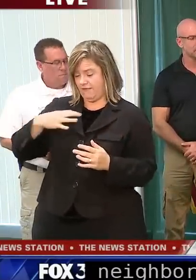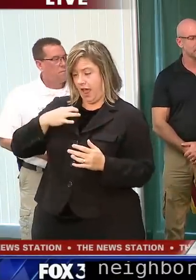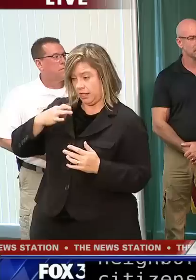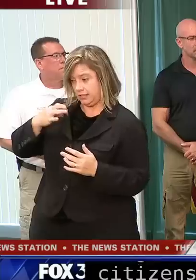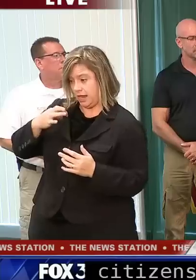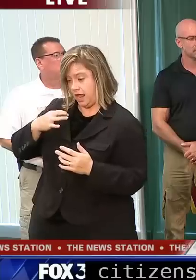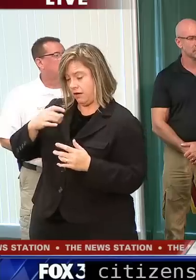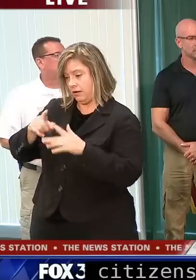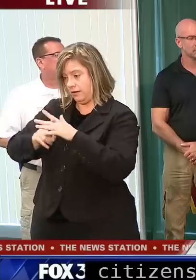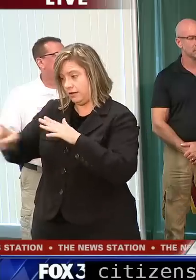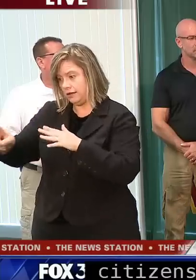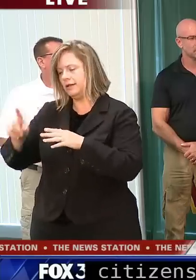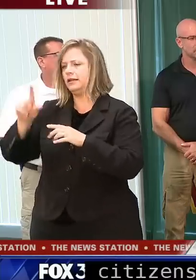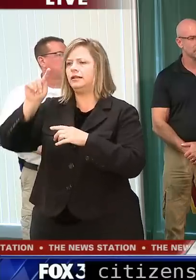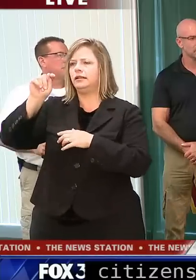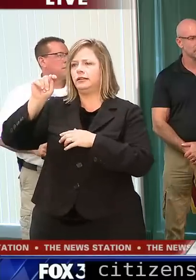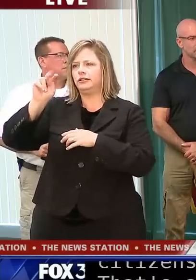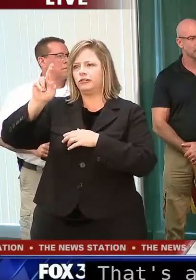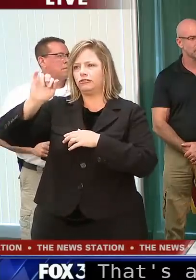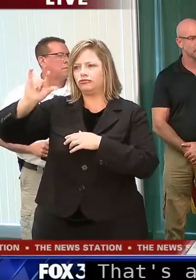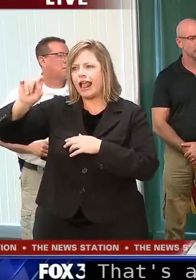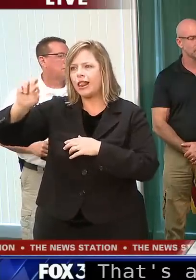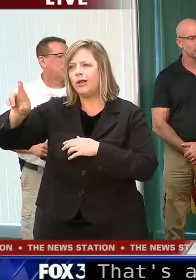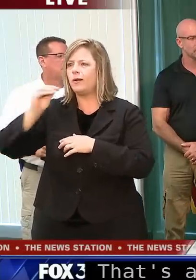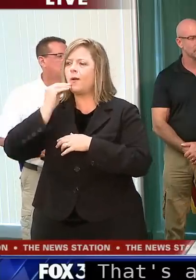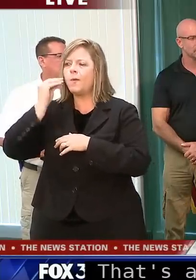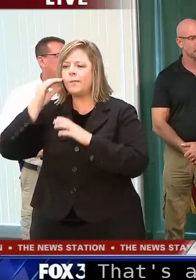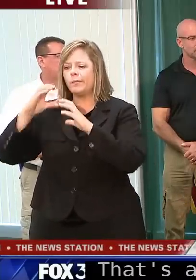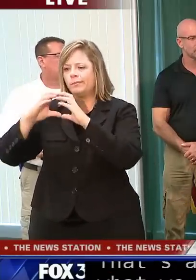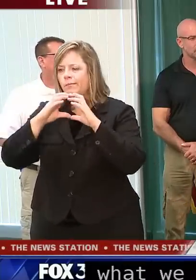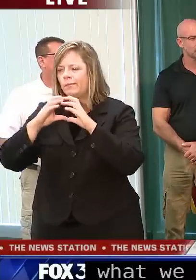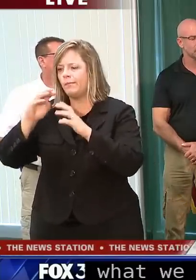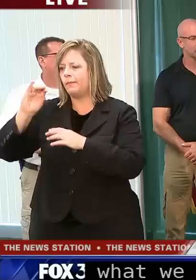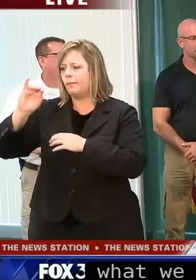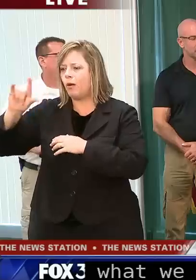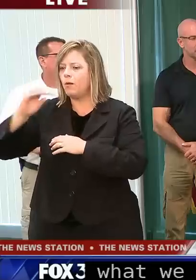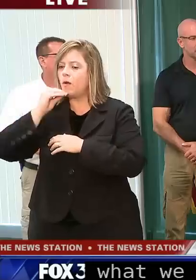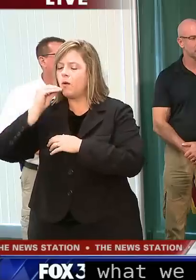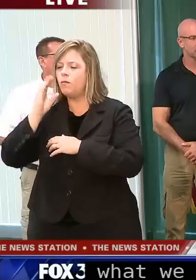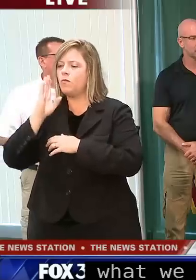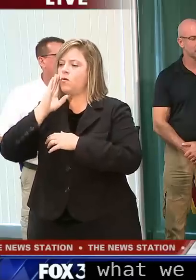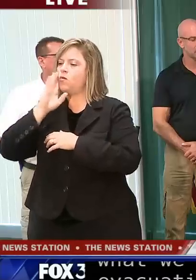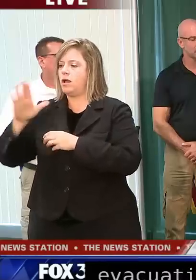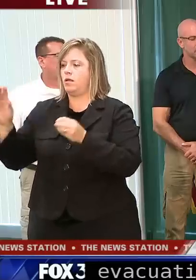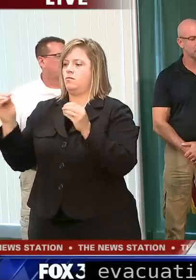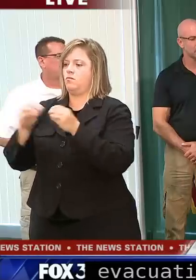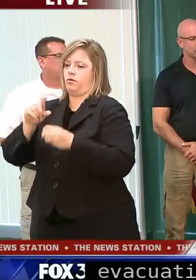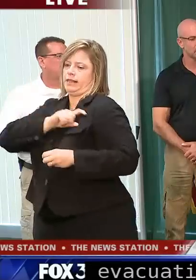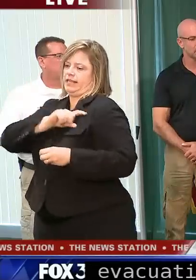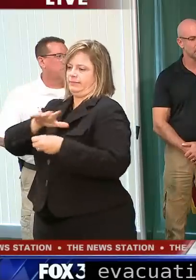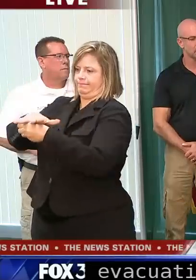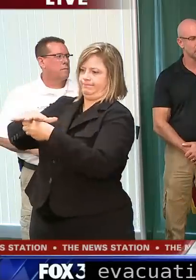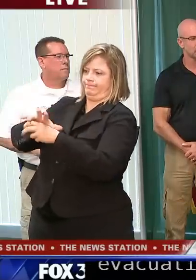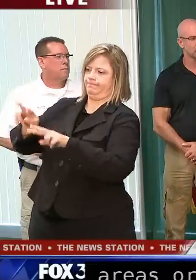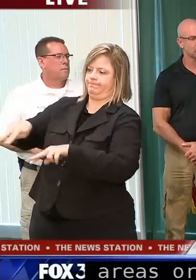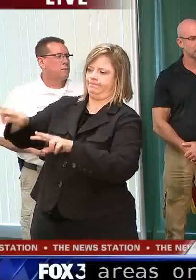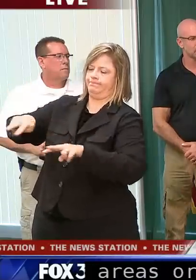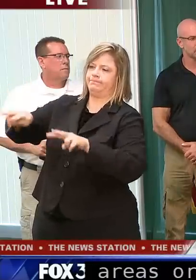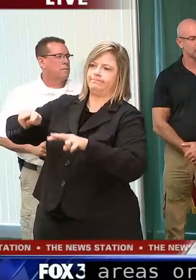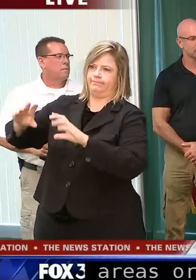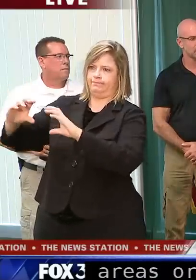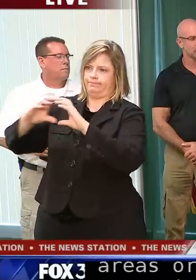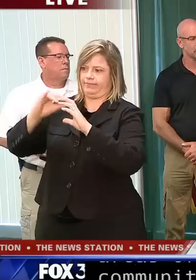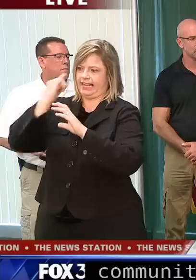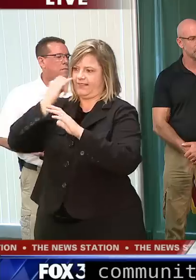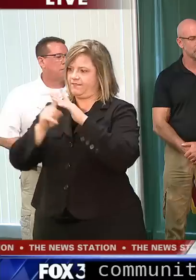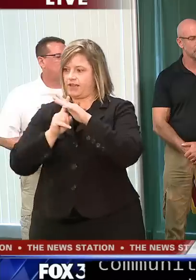areas, or the manufactured home communities, you can rest assured that there is an increased law enforcement presence in those areas, both with visible